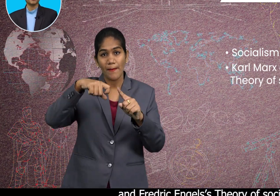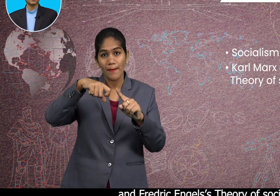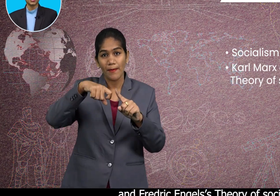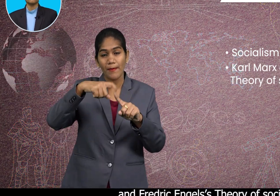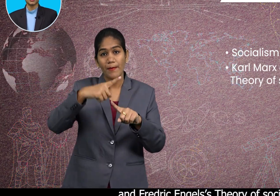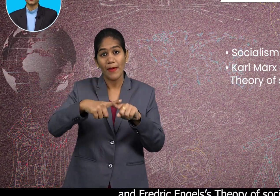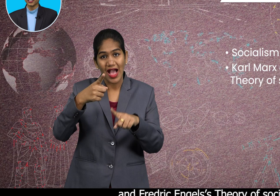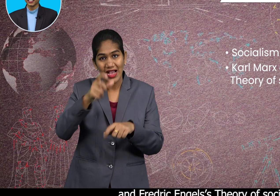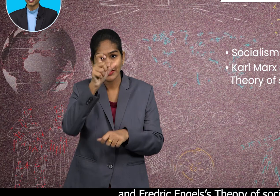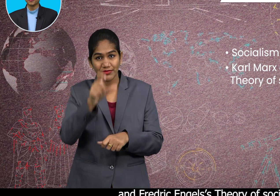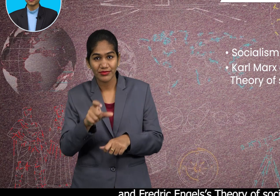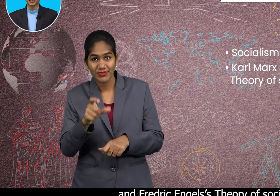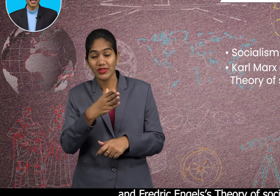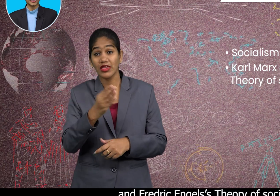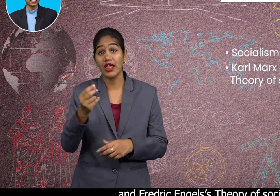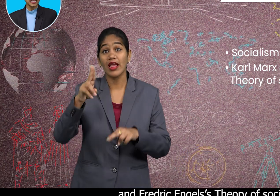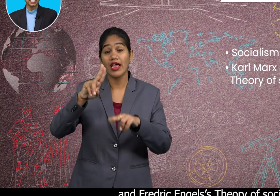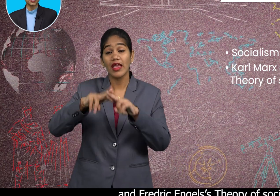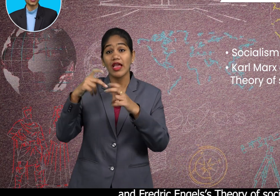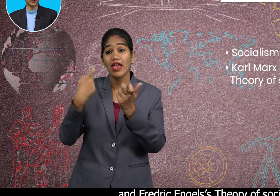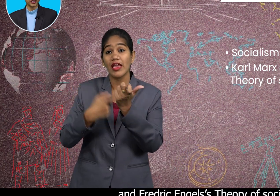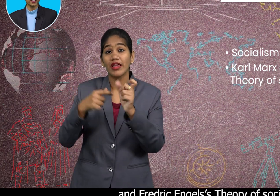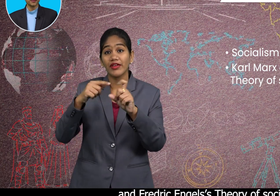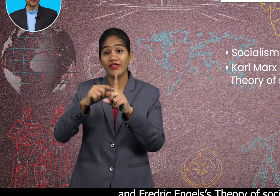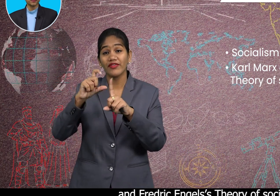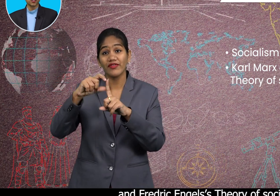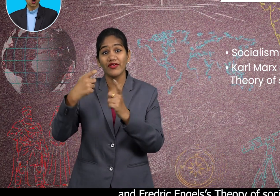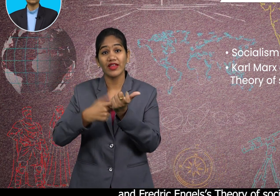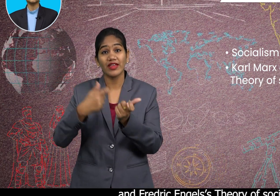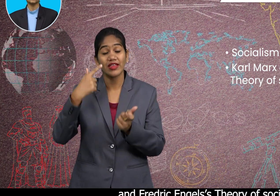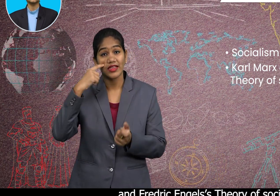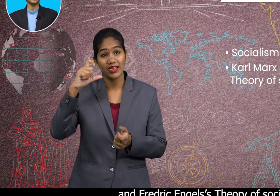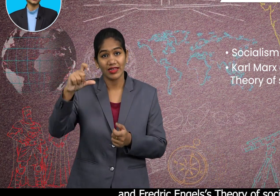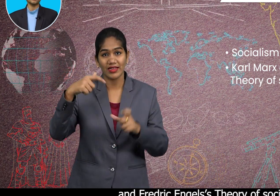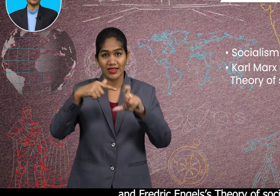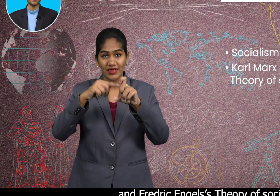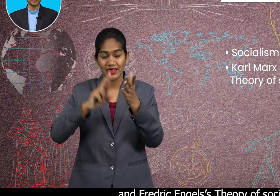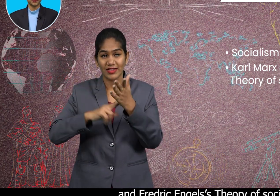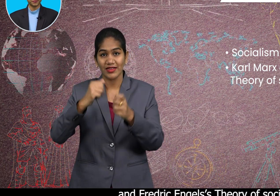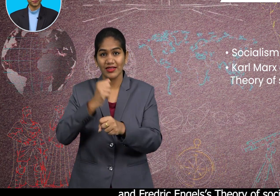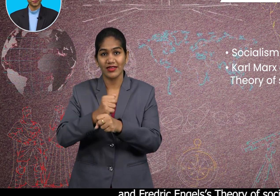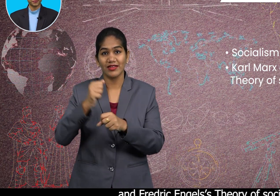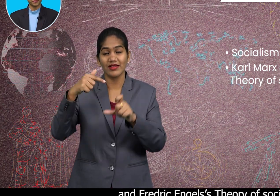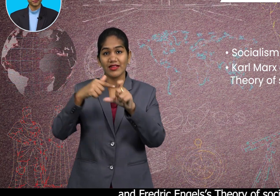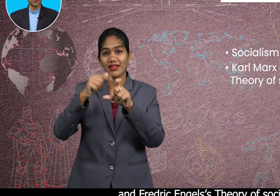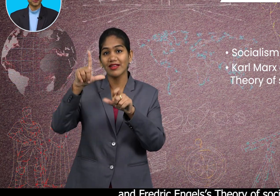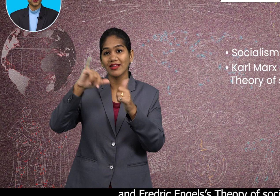and Friedrich Engels' theory of socialism.